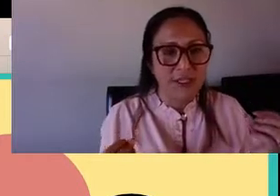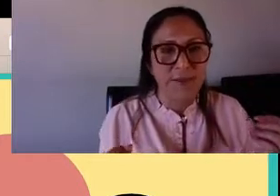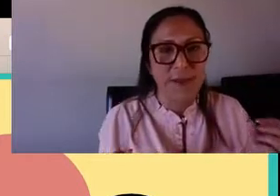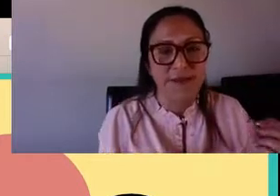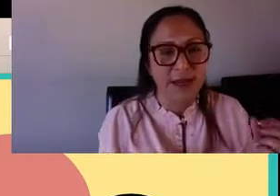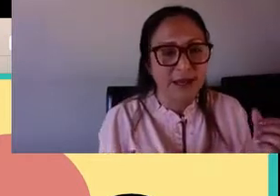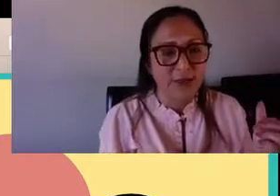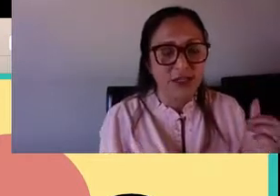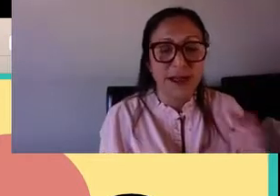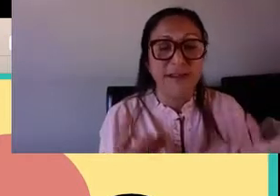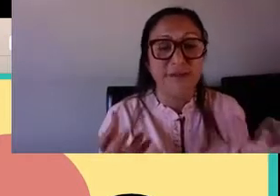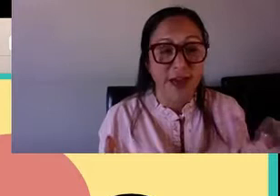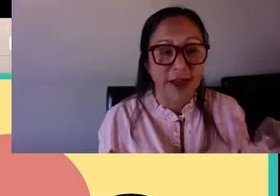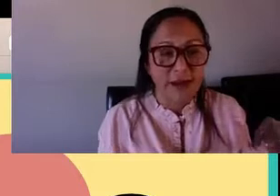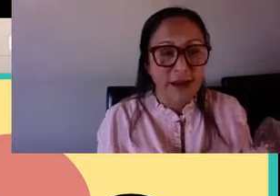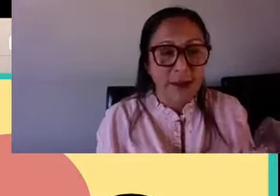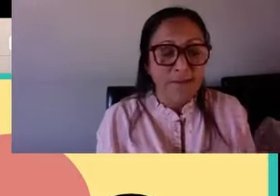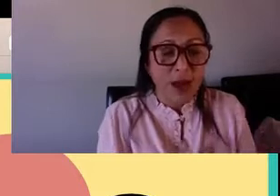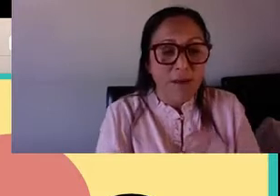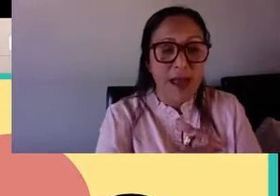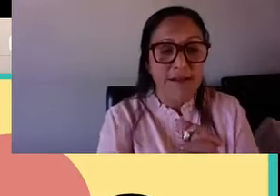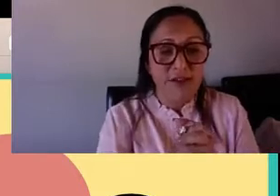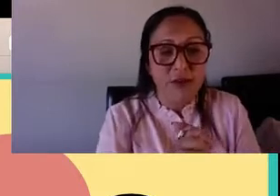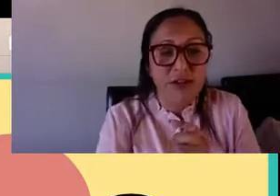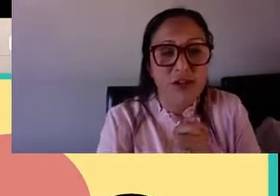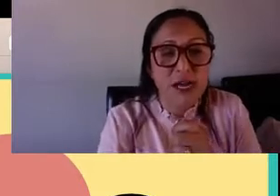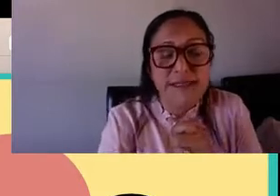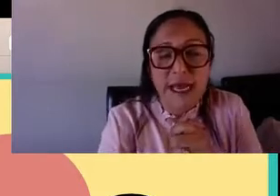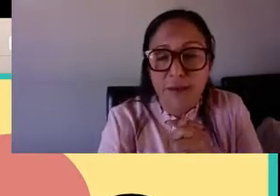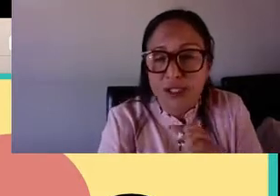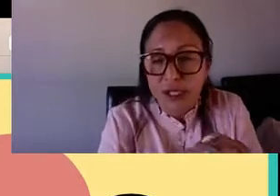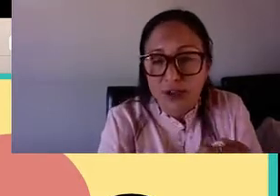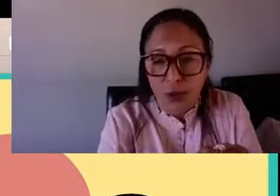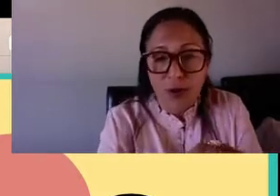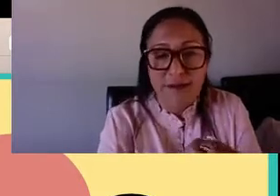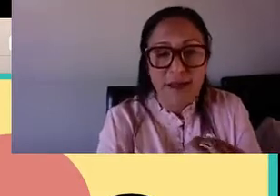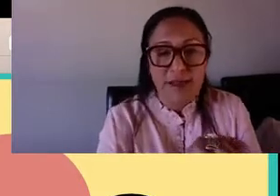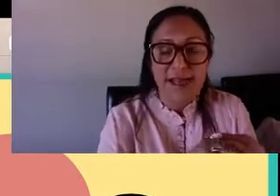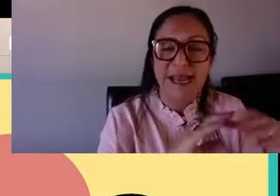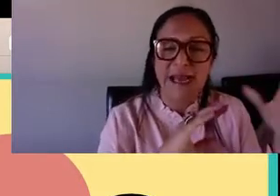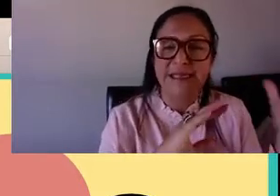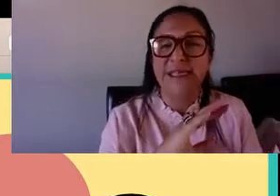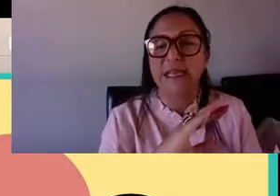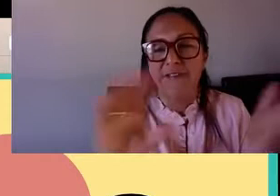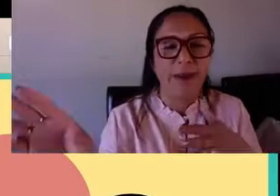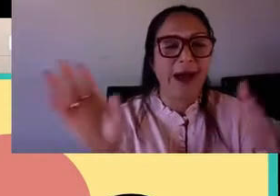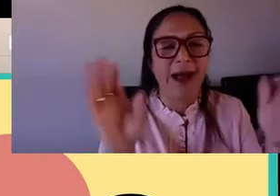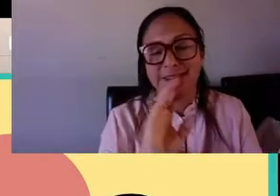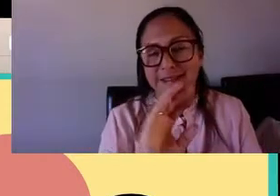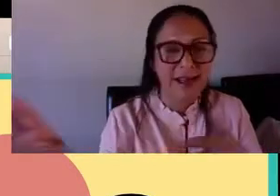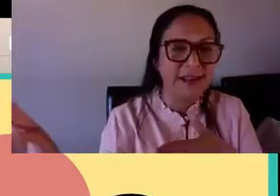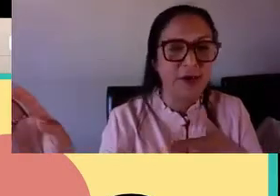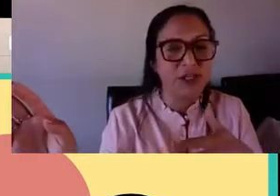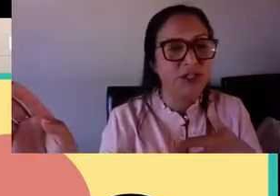encourage the baby sign language because of that. As soon as your child's able to use words, they tend to leave